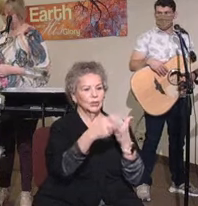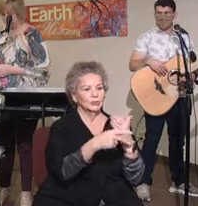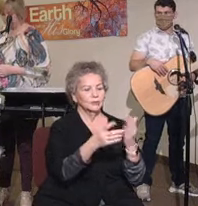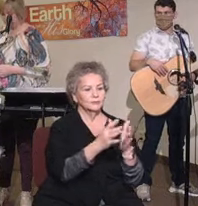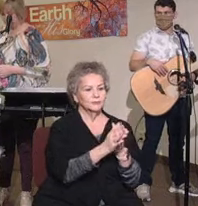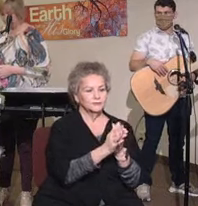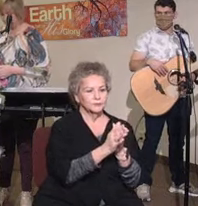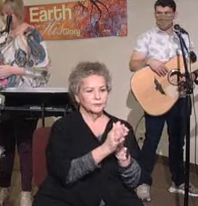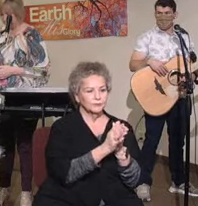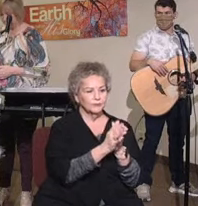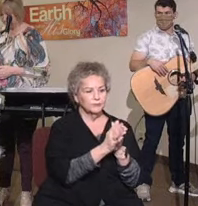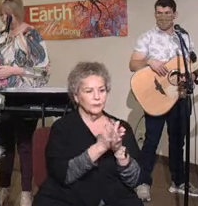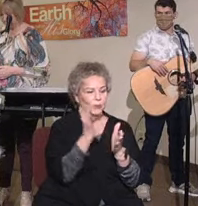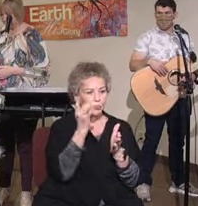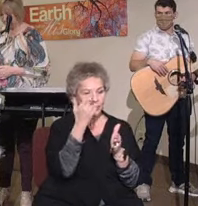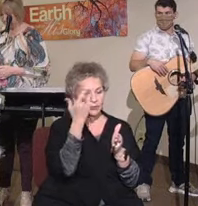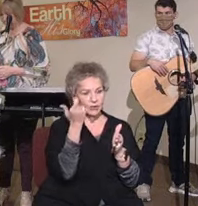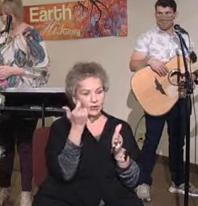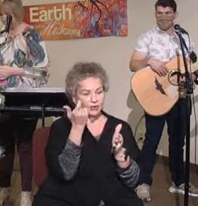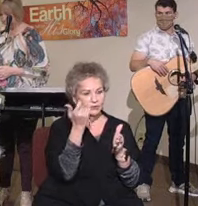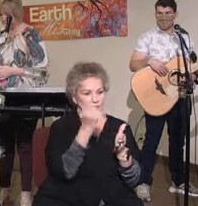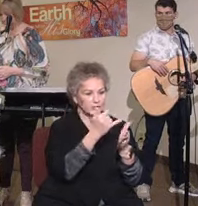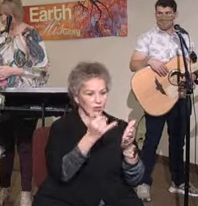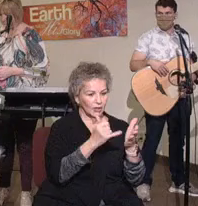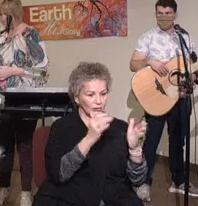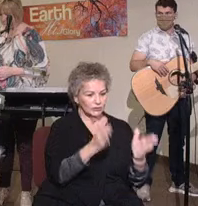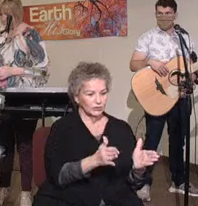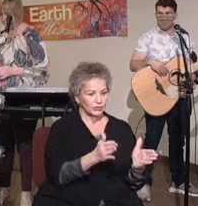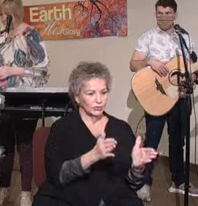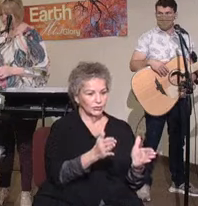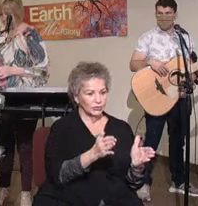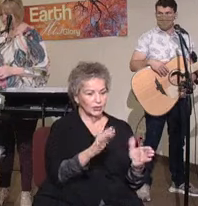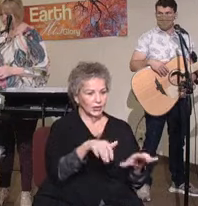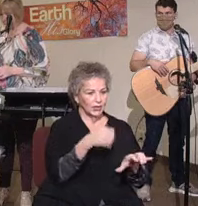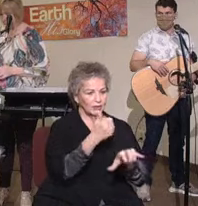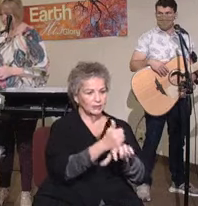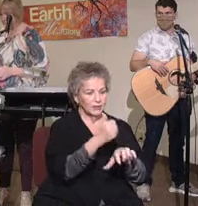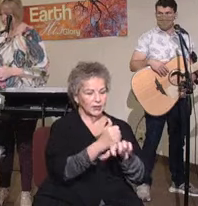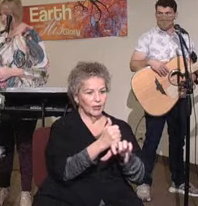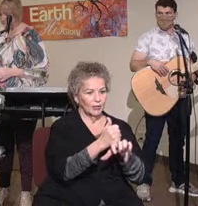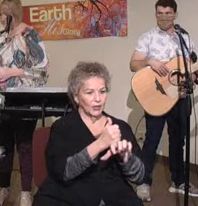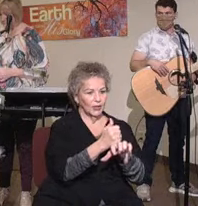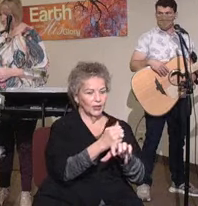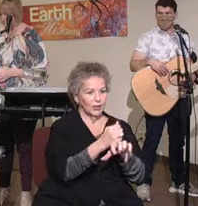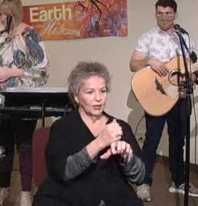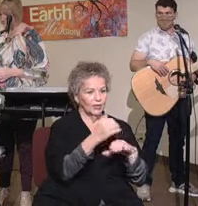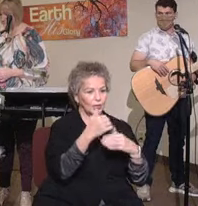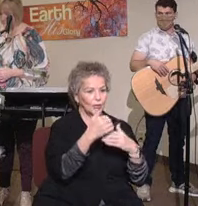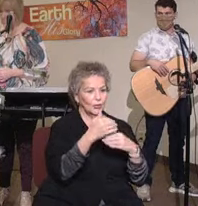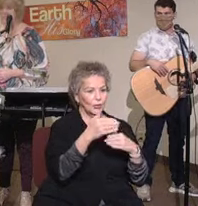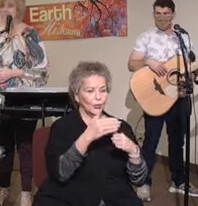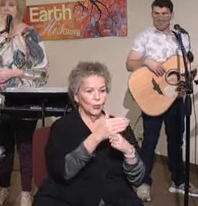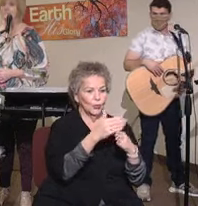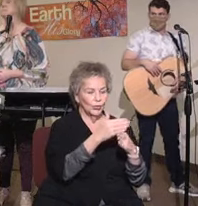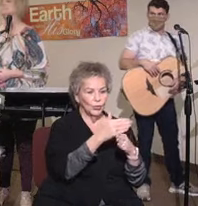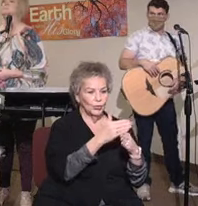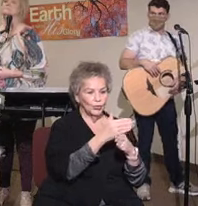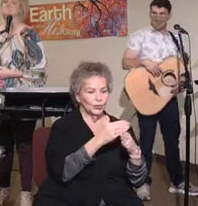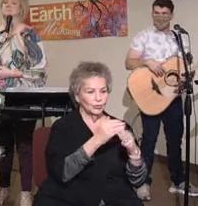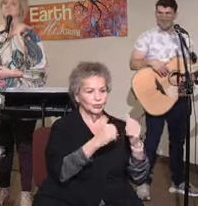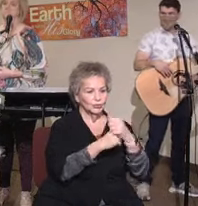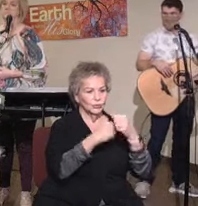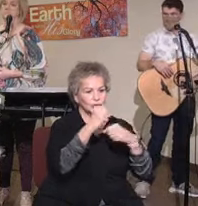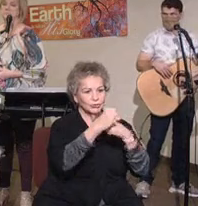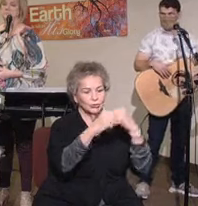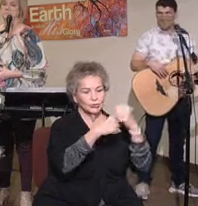had drawn up a wooden structure. Well, that didn't pass code at AJ, the city